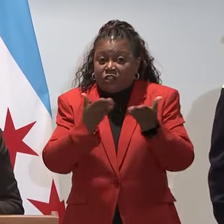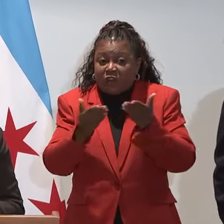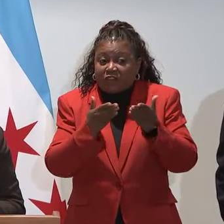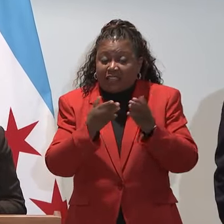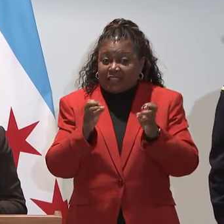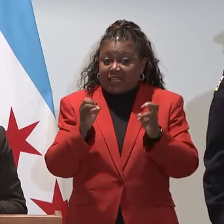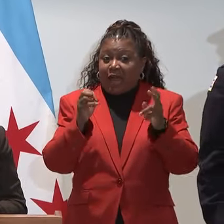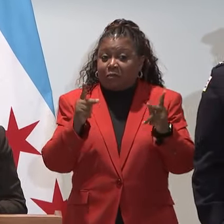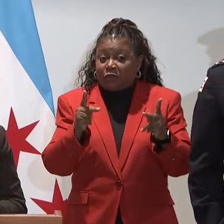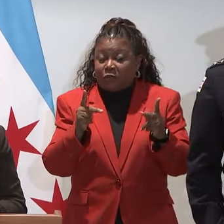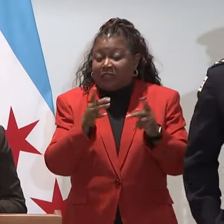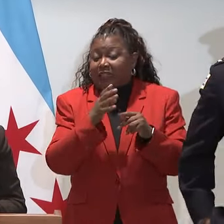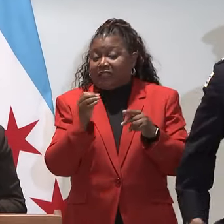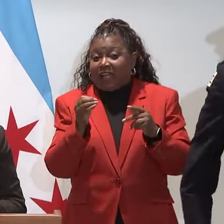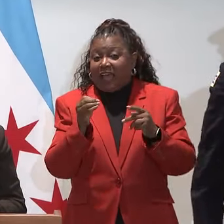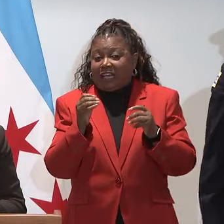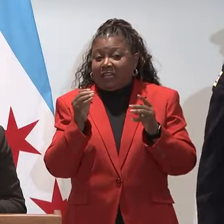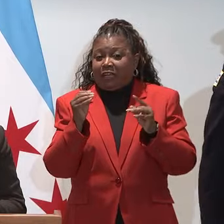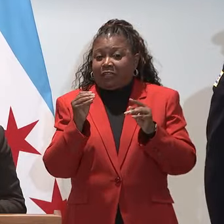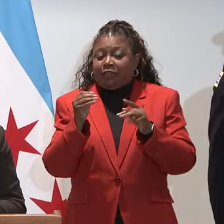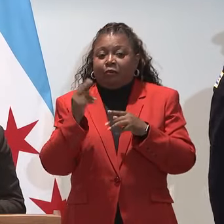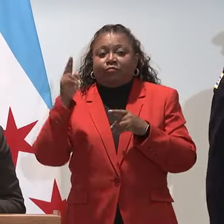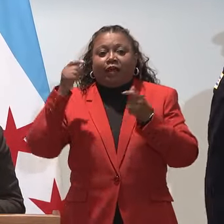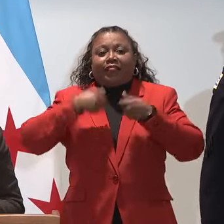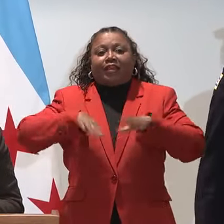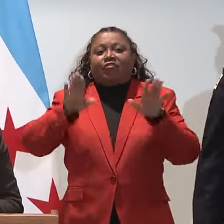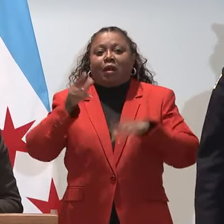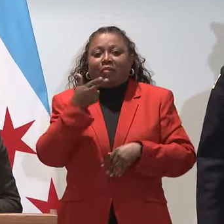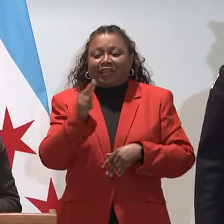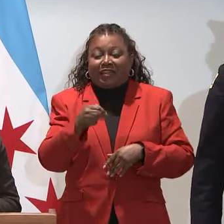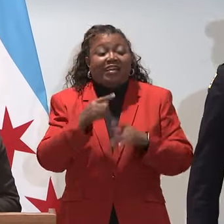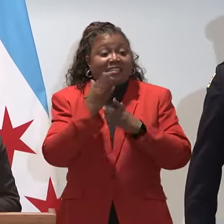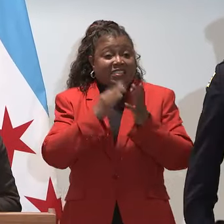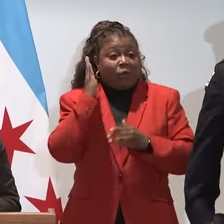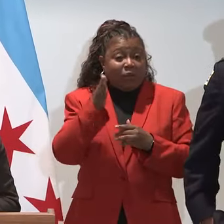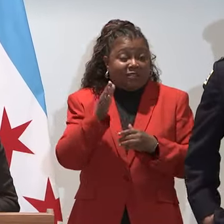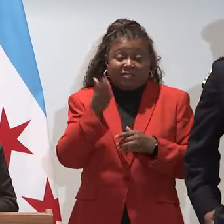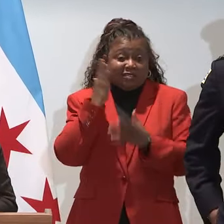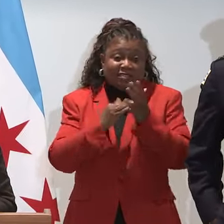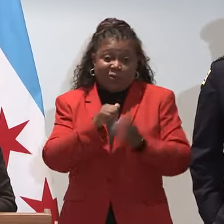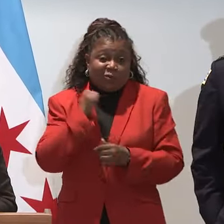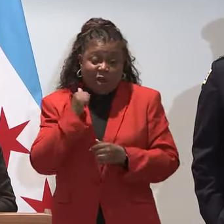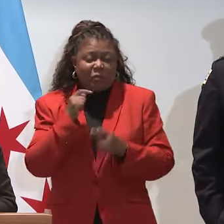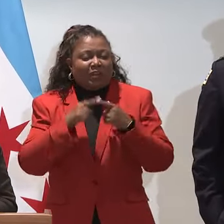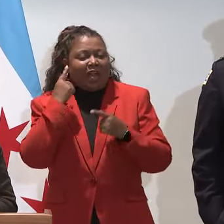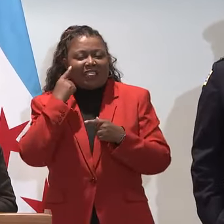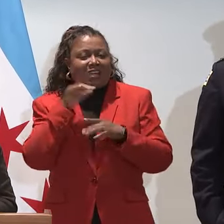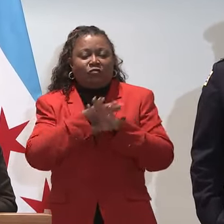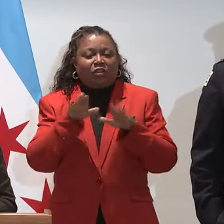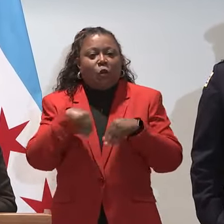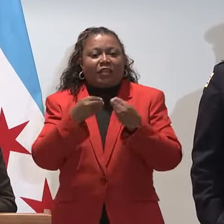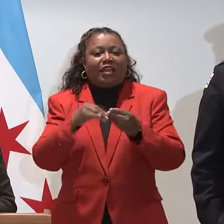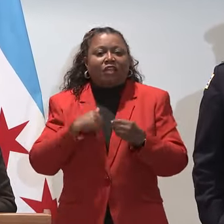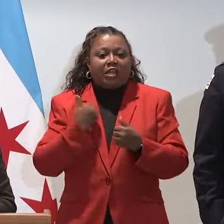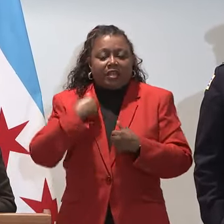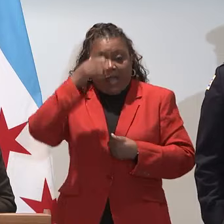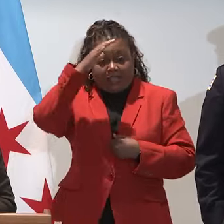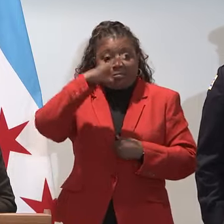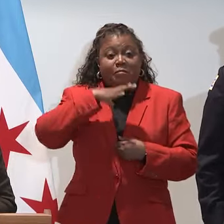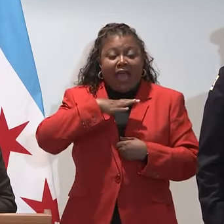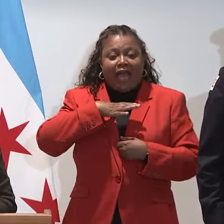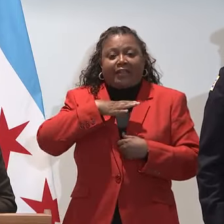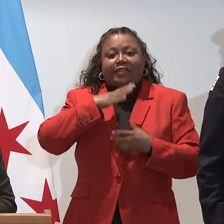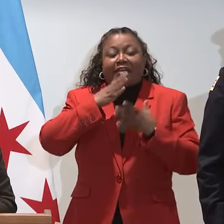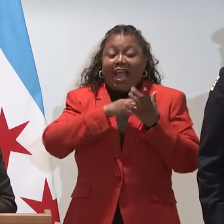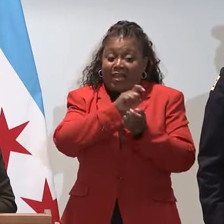and opportunities and put down the guns? Well, some will, some won't. But I think if we don't give our young men,